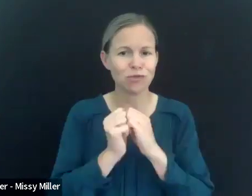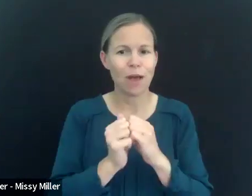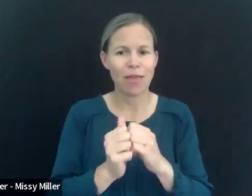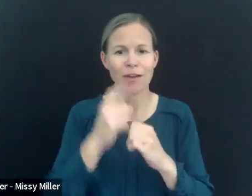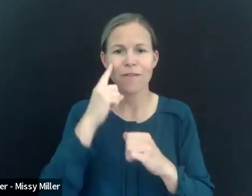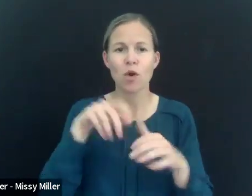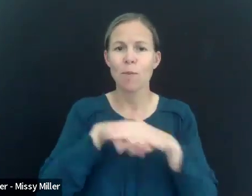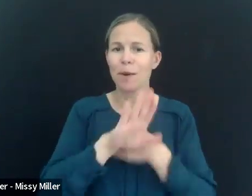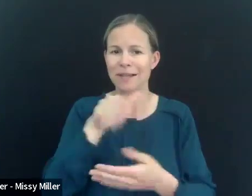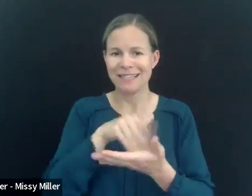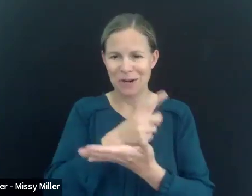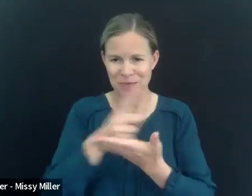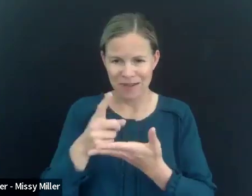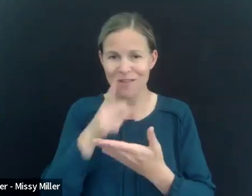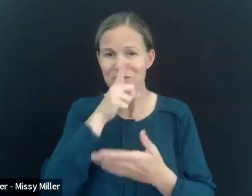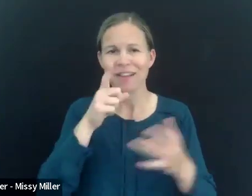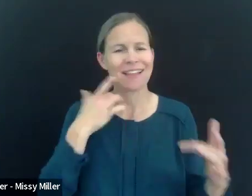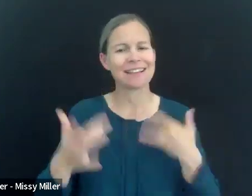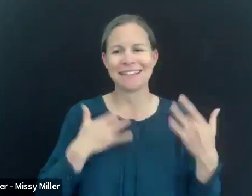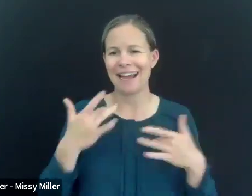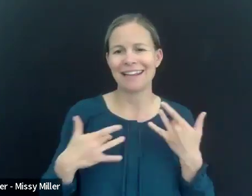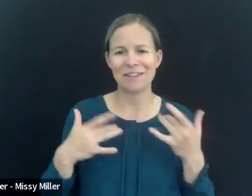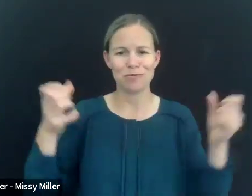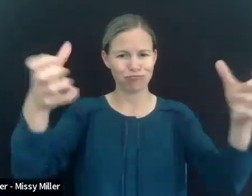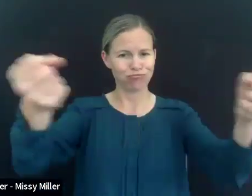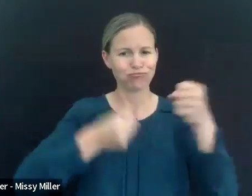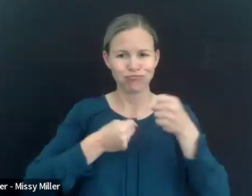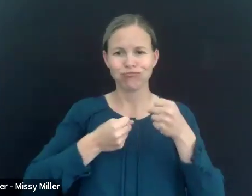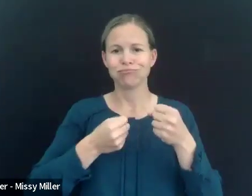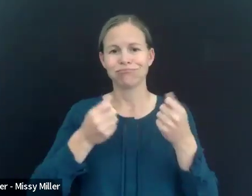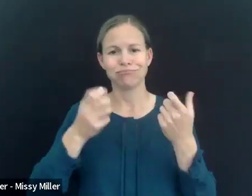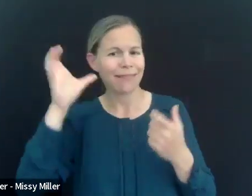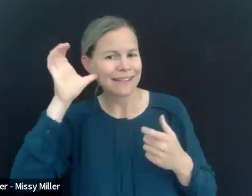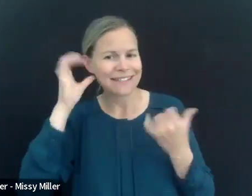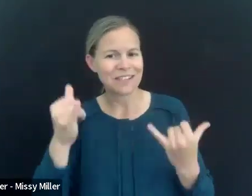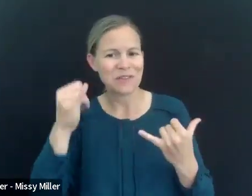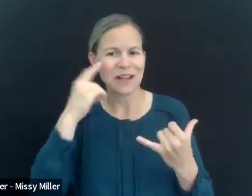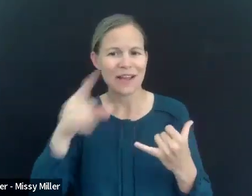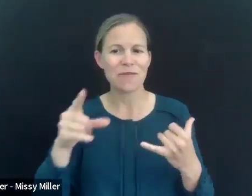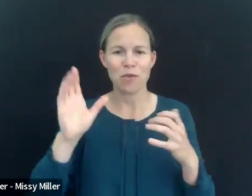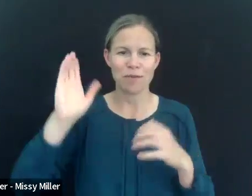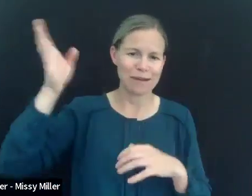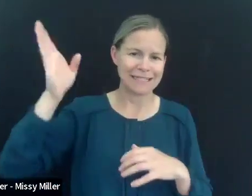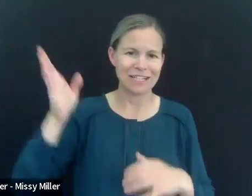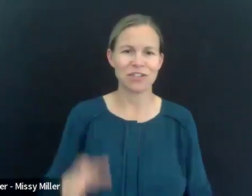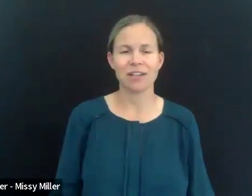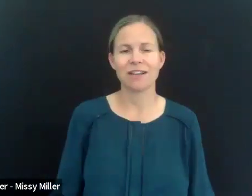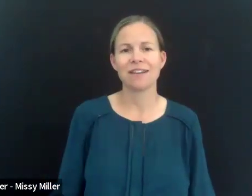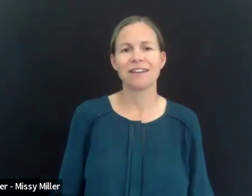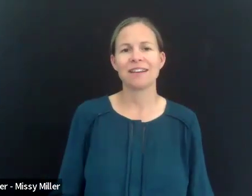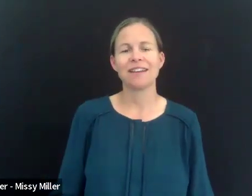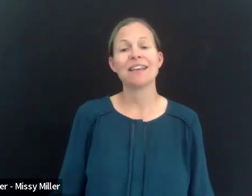Week, and we're super excited to bring you in today to this session. And as we always